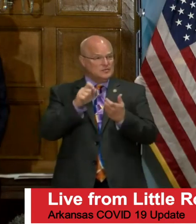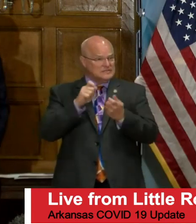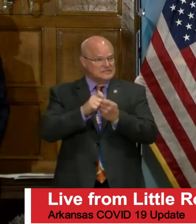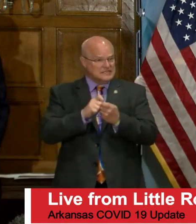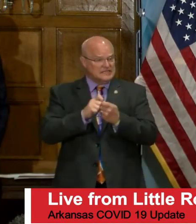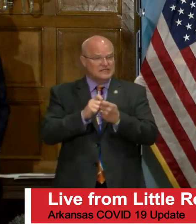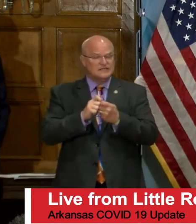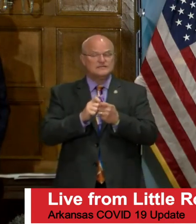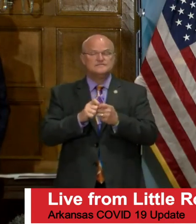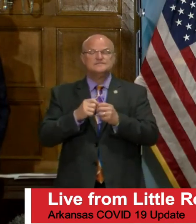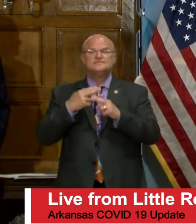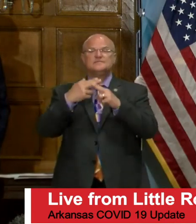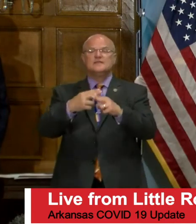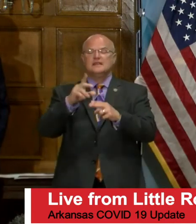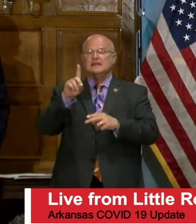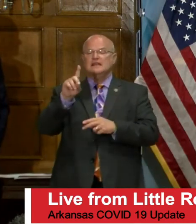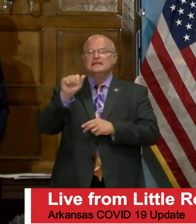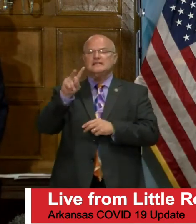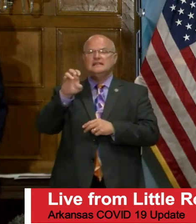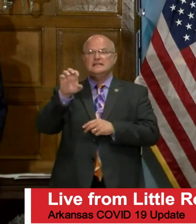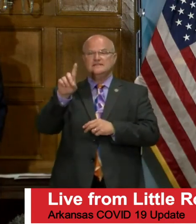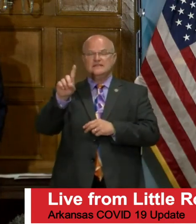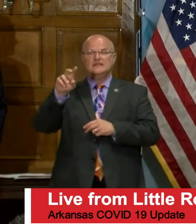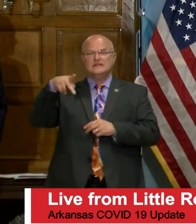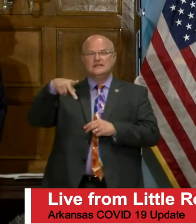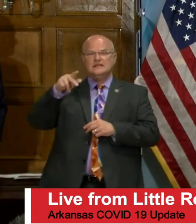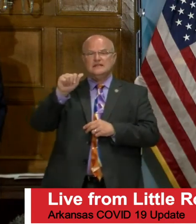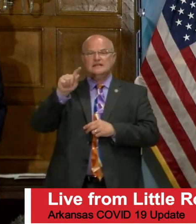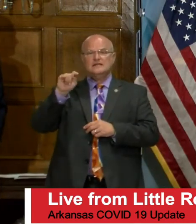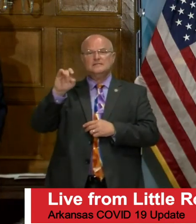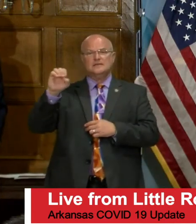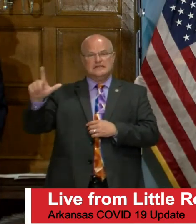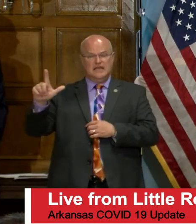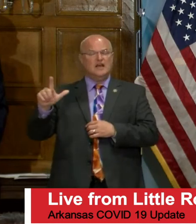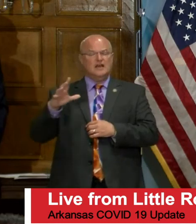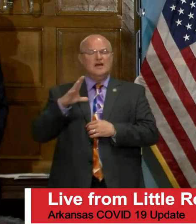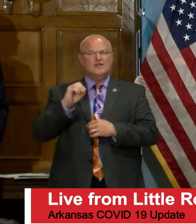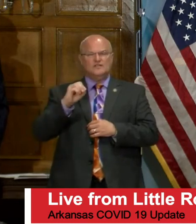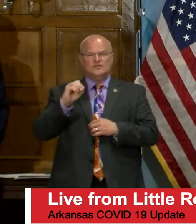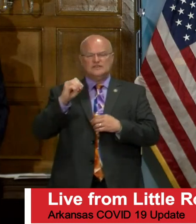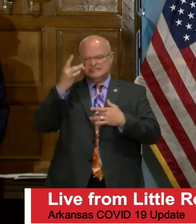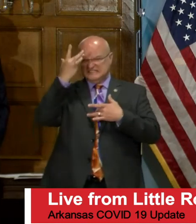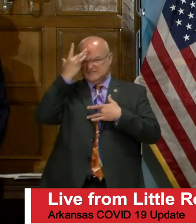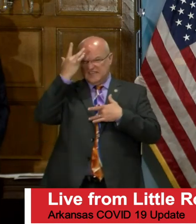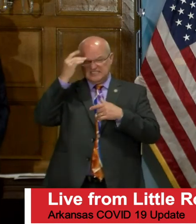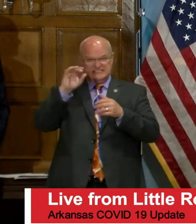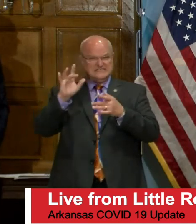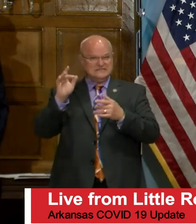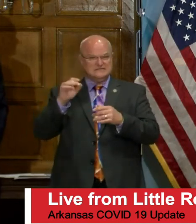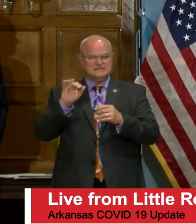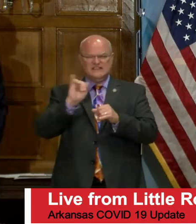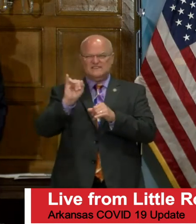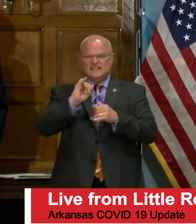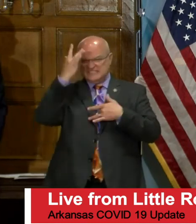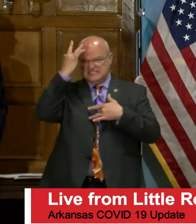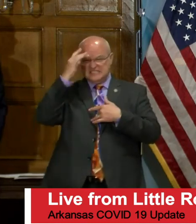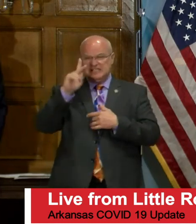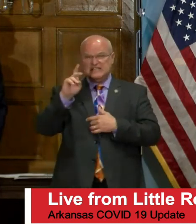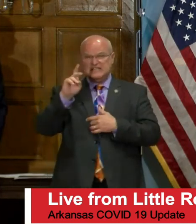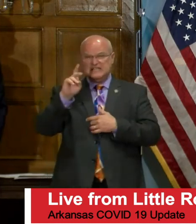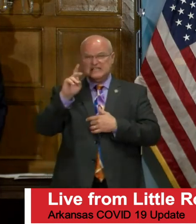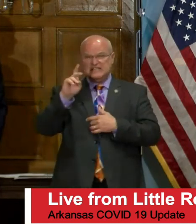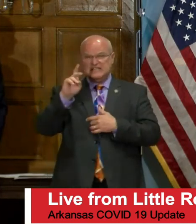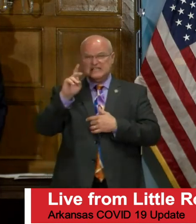particularly call out Dr. Naveen Patil, who is our Medical Director for Infectious Diseases, and Kelly Garner,